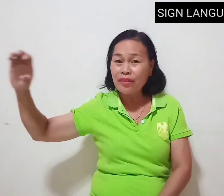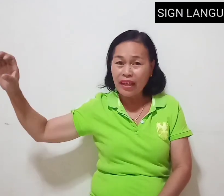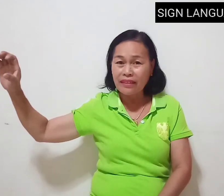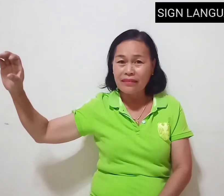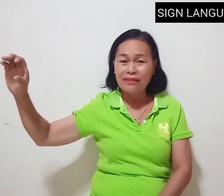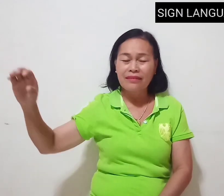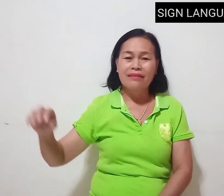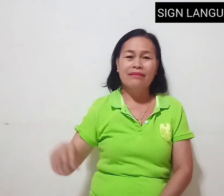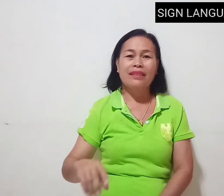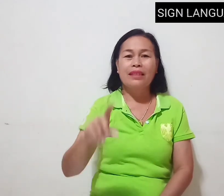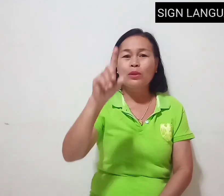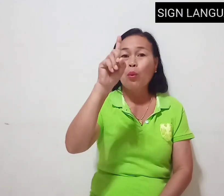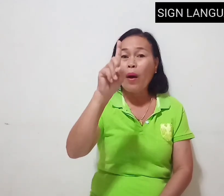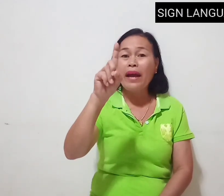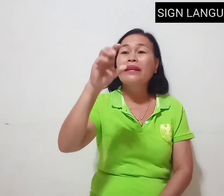100. Okay, so 100.